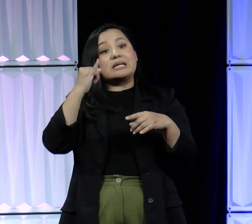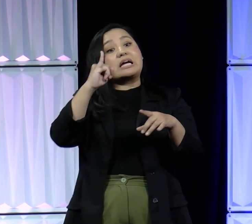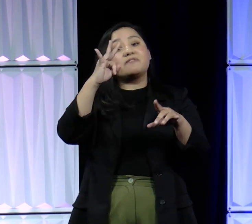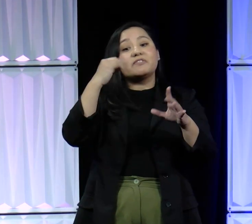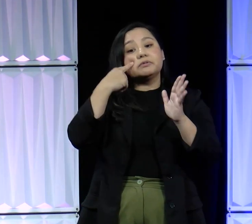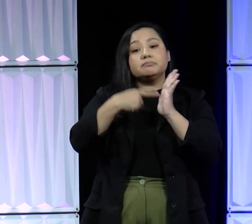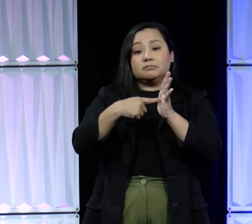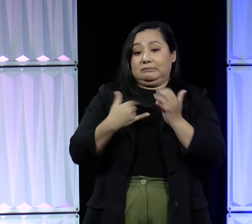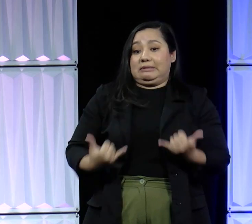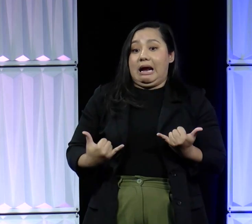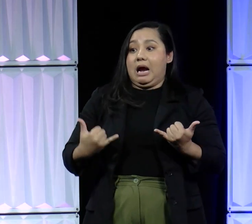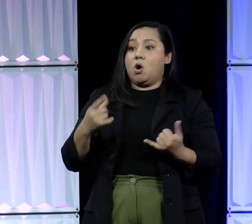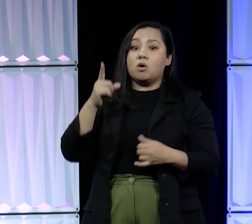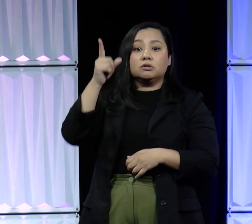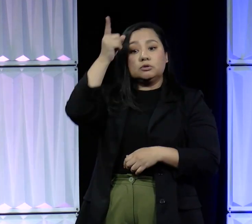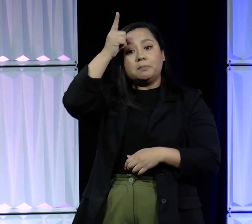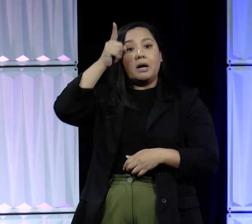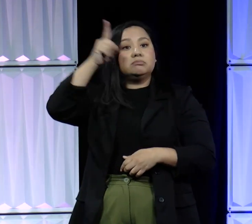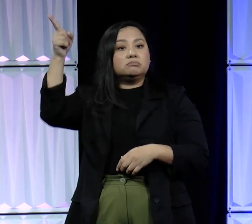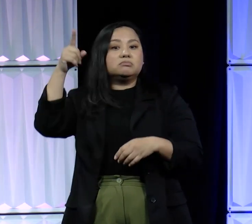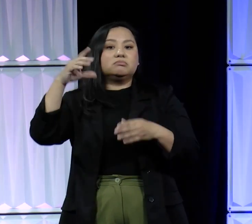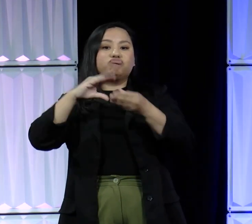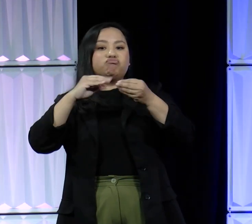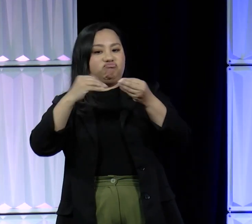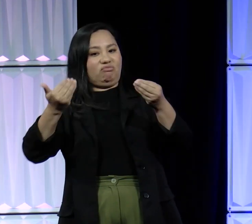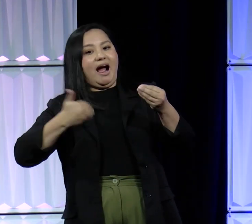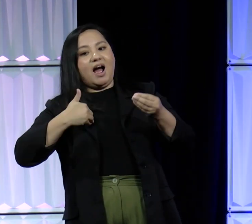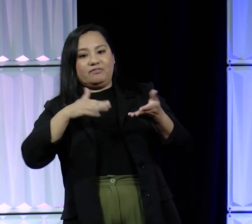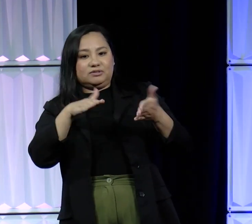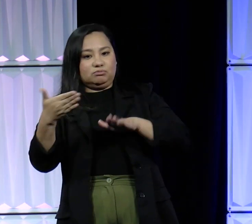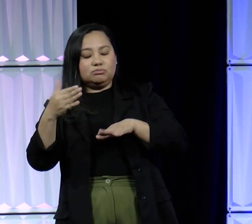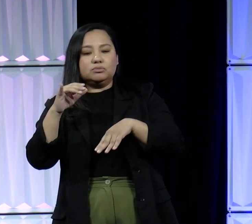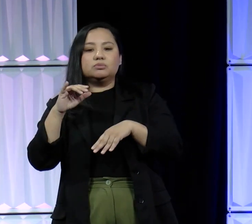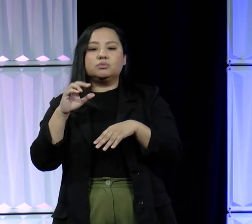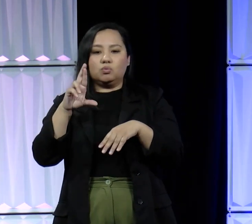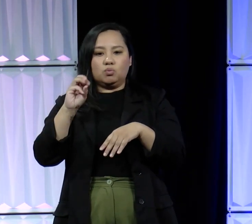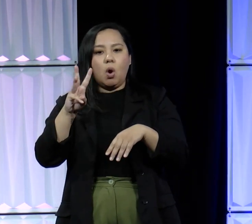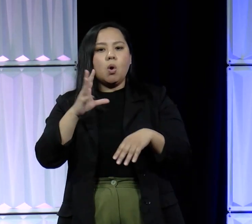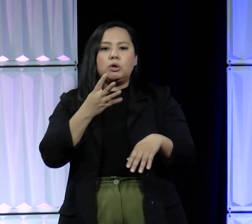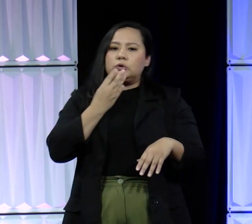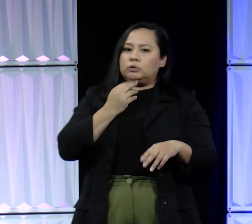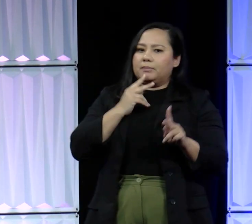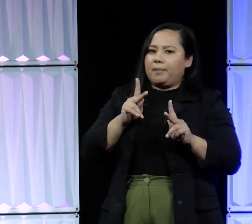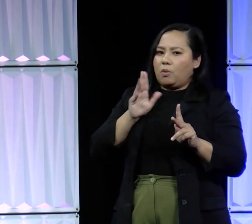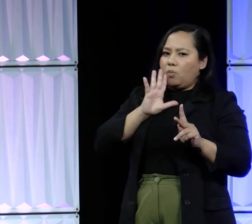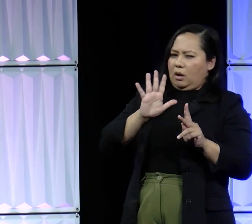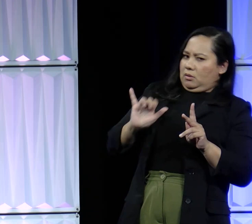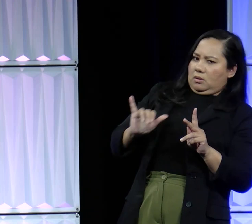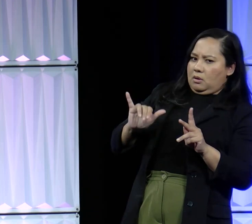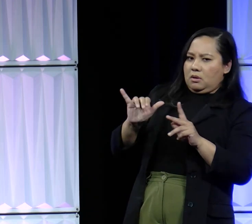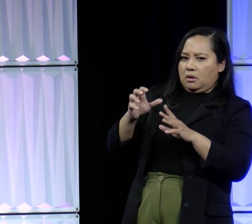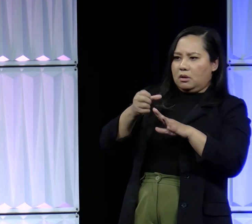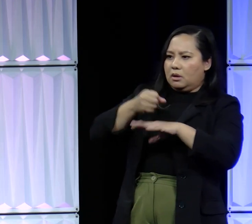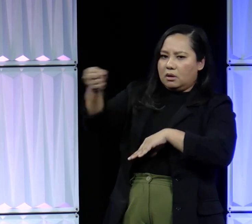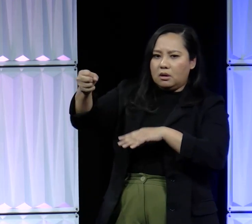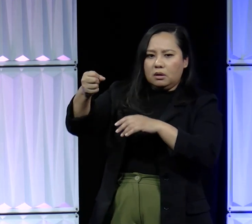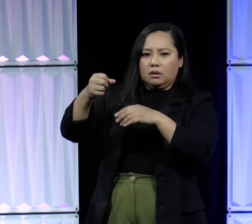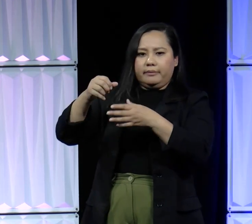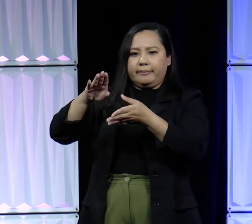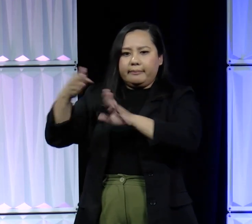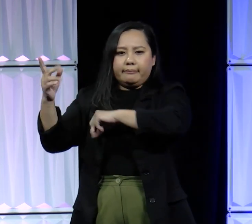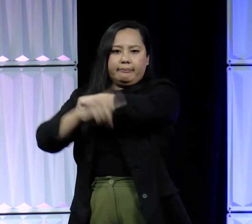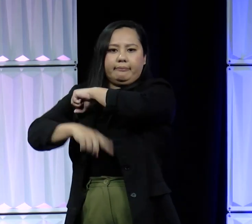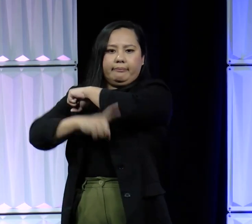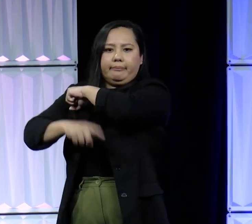that Jewish people were systematically more likely to be convicted. And yet in this country, the evidence of racial disparities in our justice system is